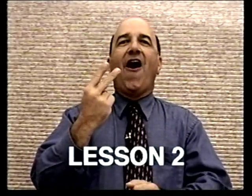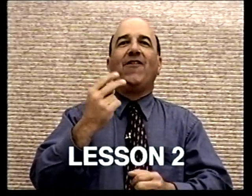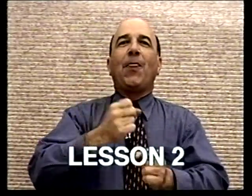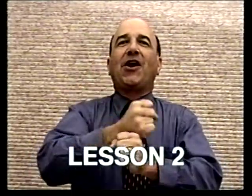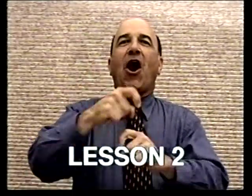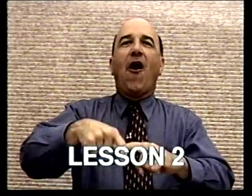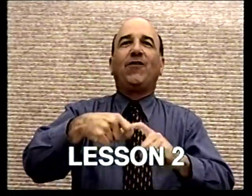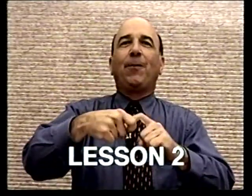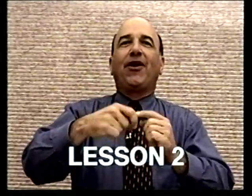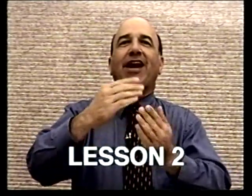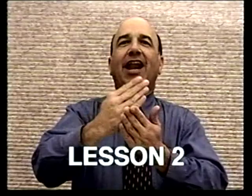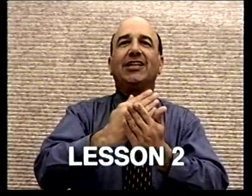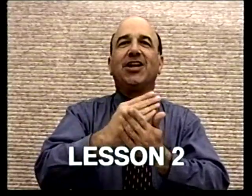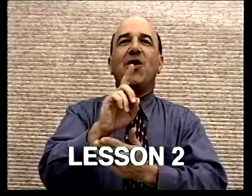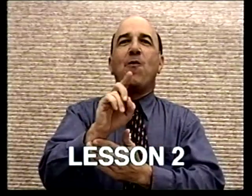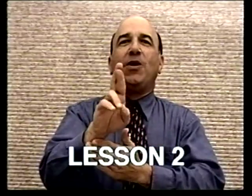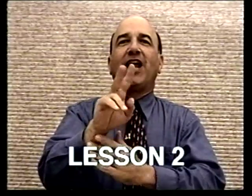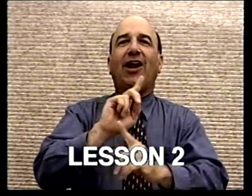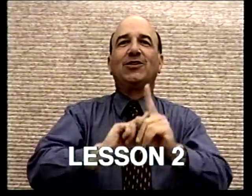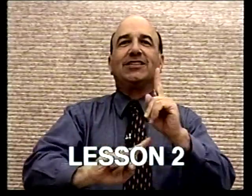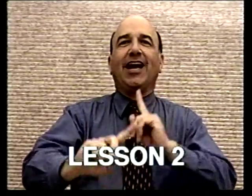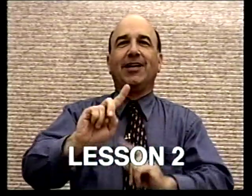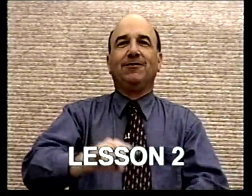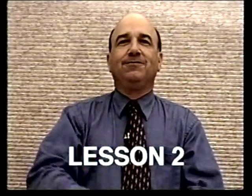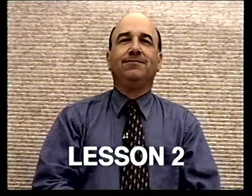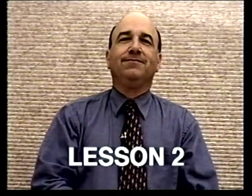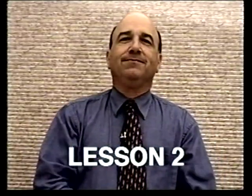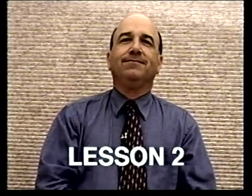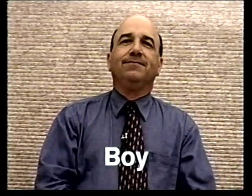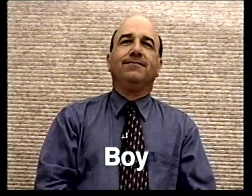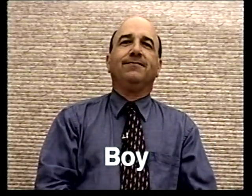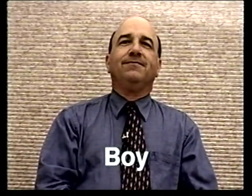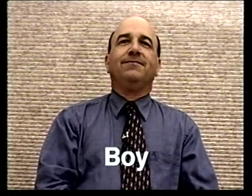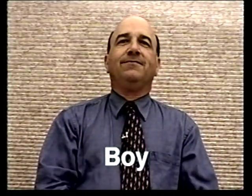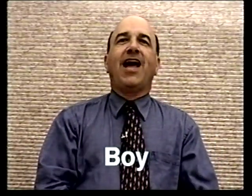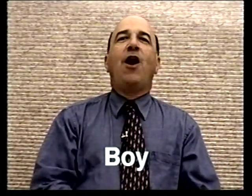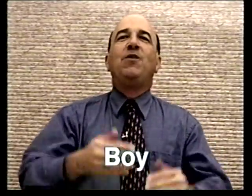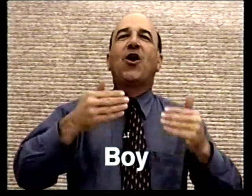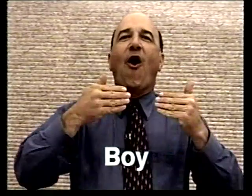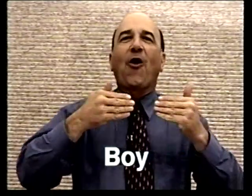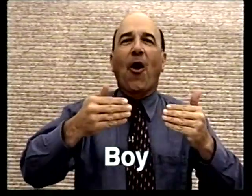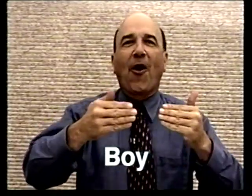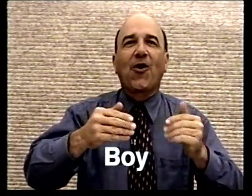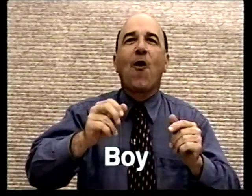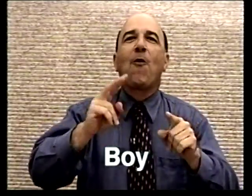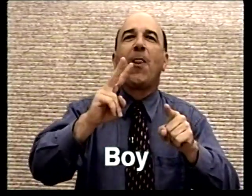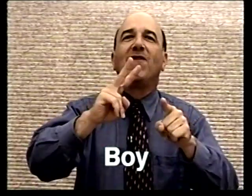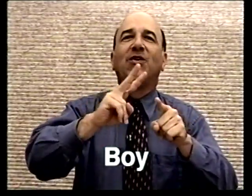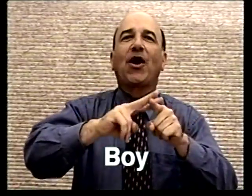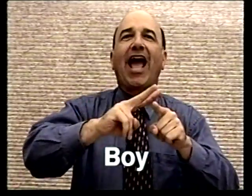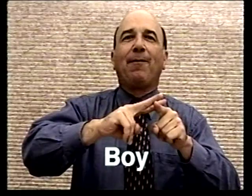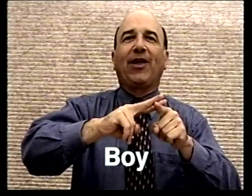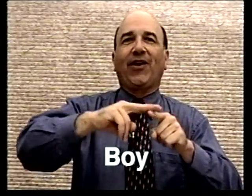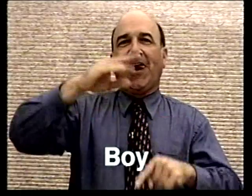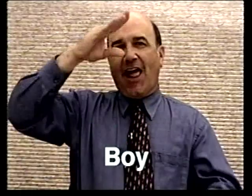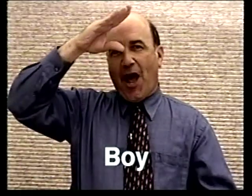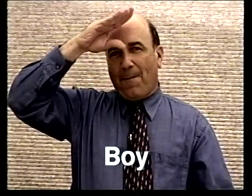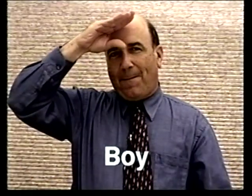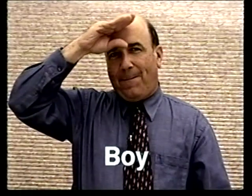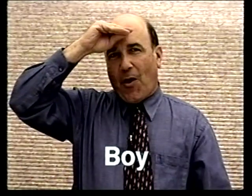of the coffee break lesson with DrSign. As we go along with the vocabulary,